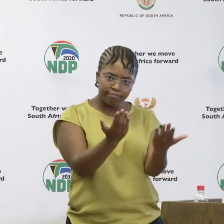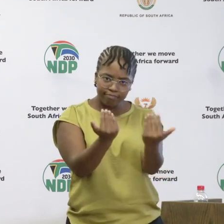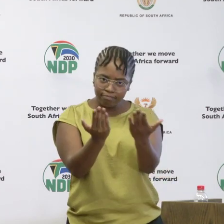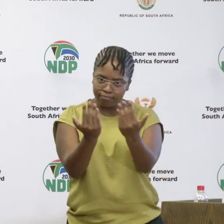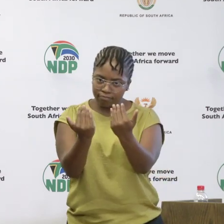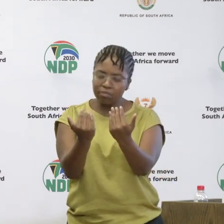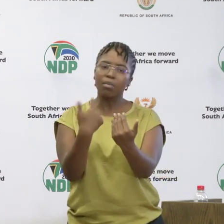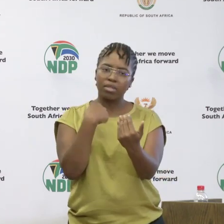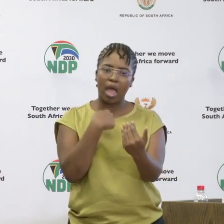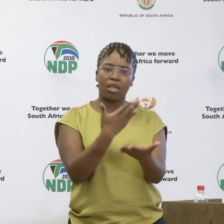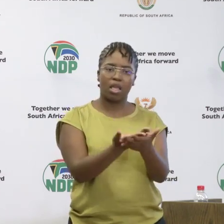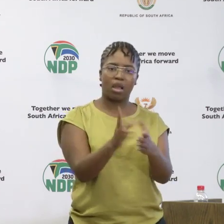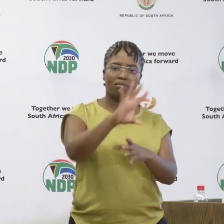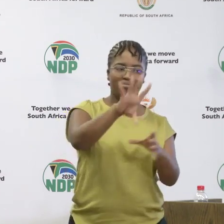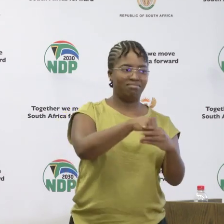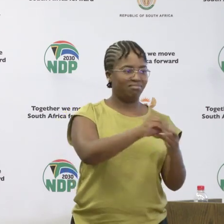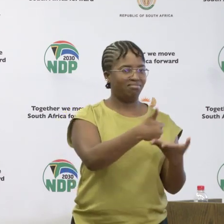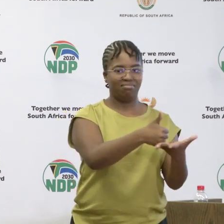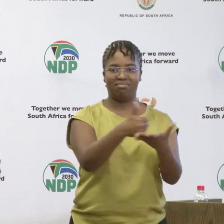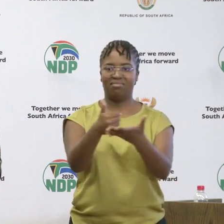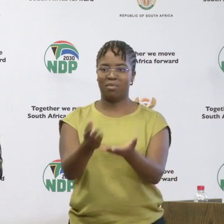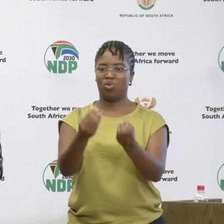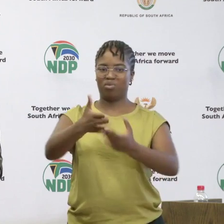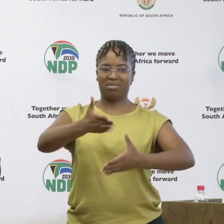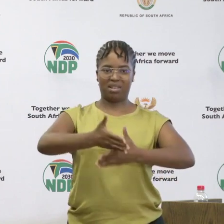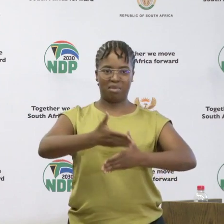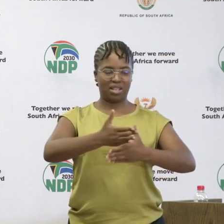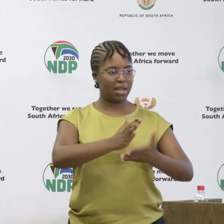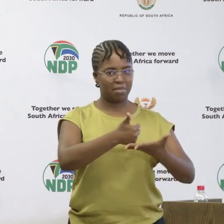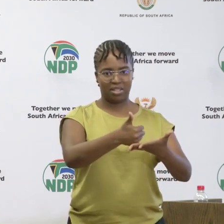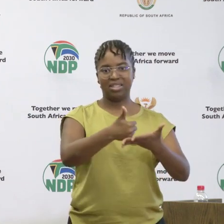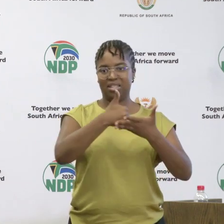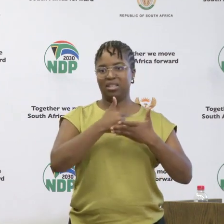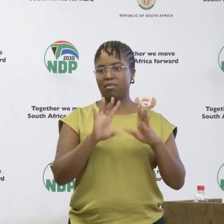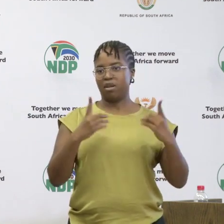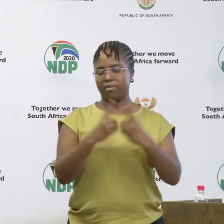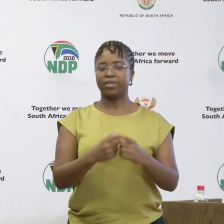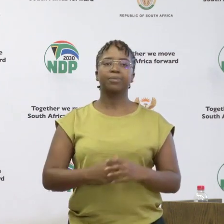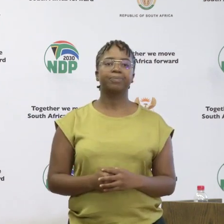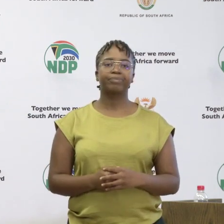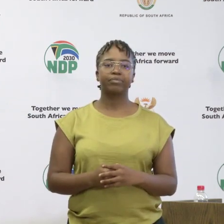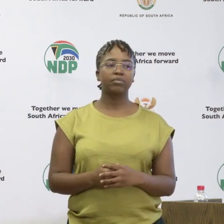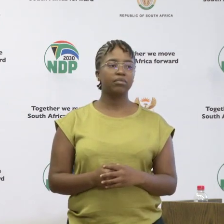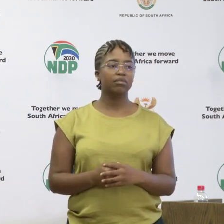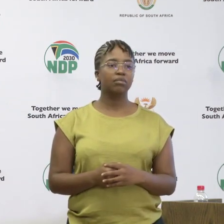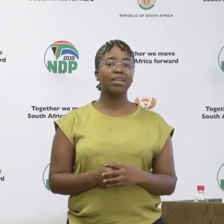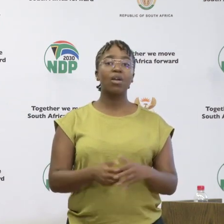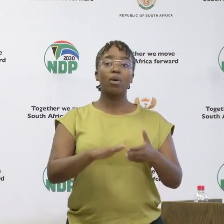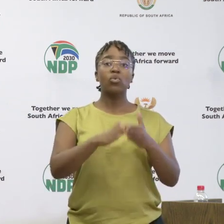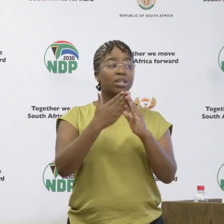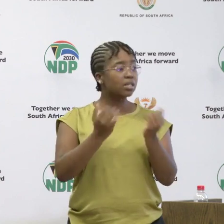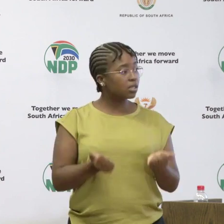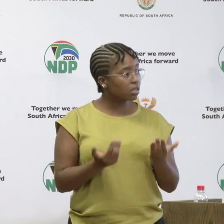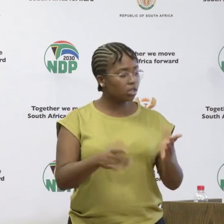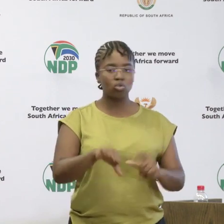them and make sure that they are employed and make sure that they help us. Service delivery to community. From